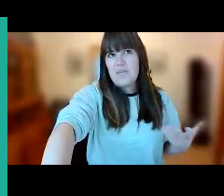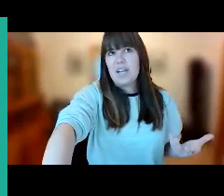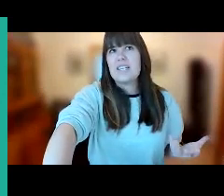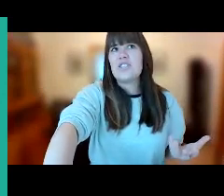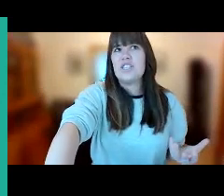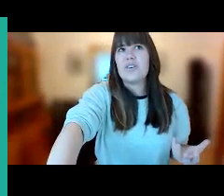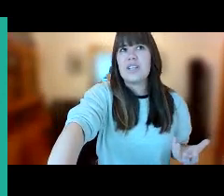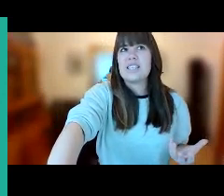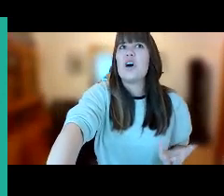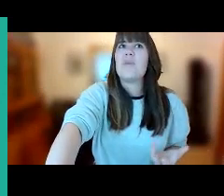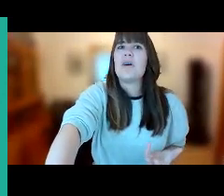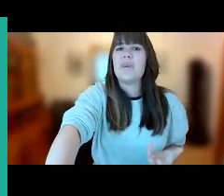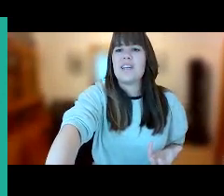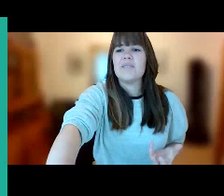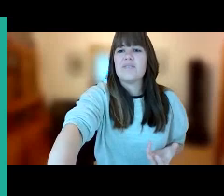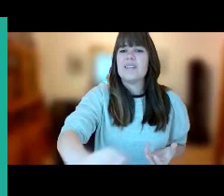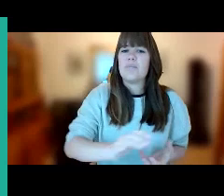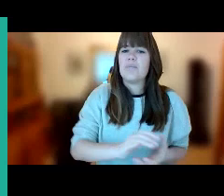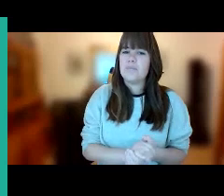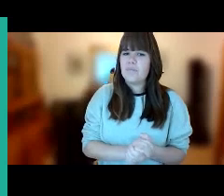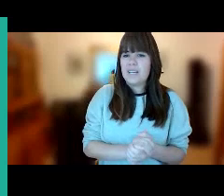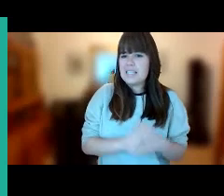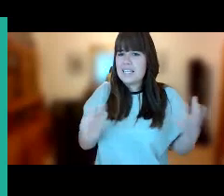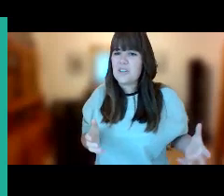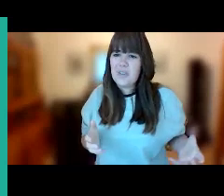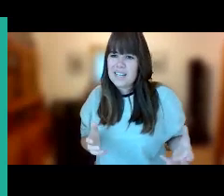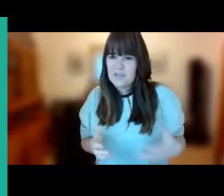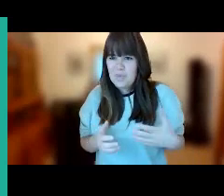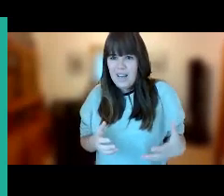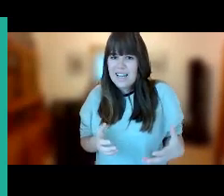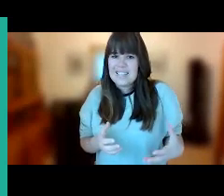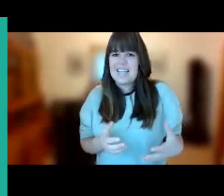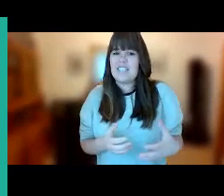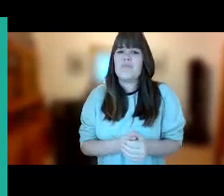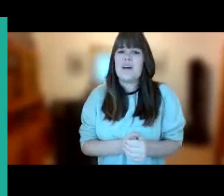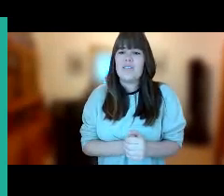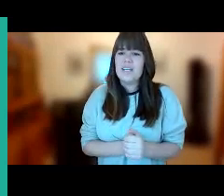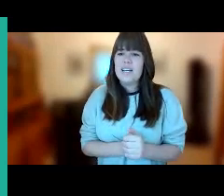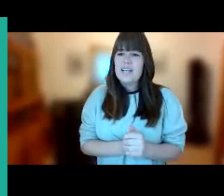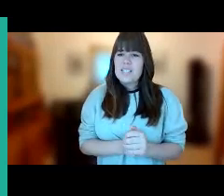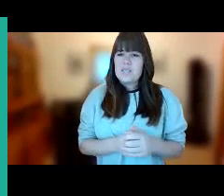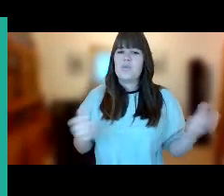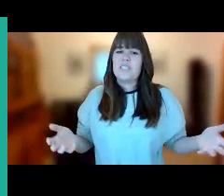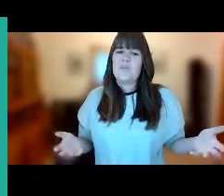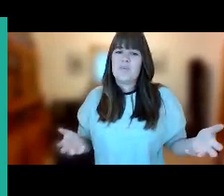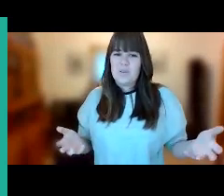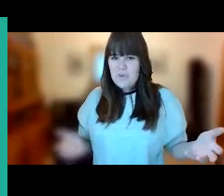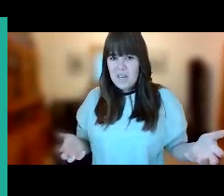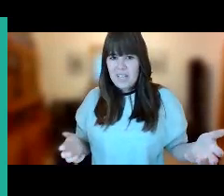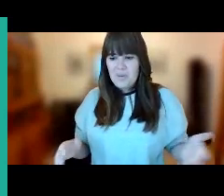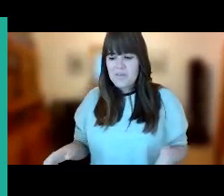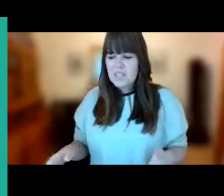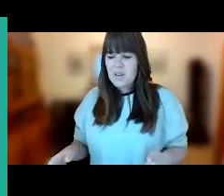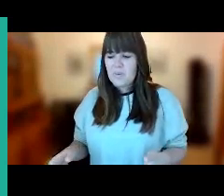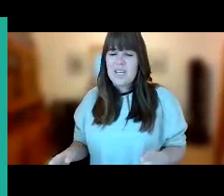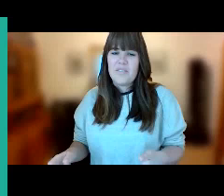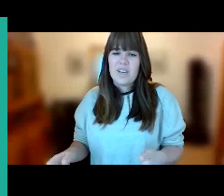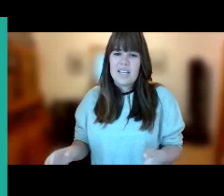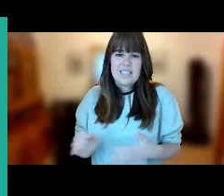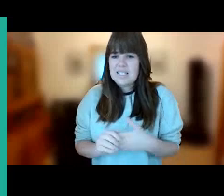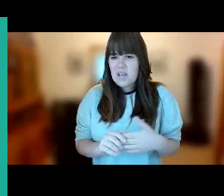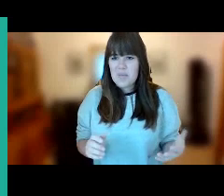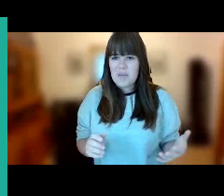And yeah, I guess just a note that it's not about being politically correct or polite. It's actually about supporting the people that we're working with. So